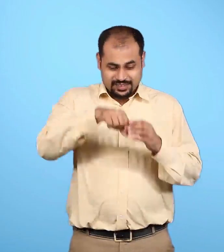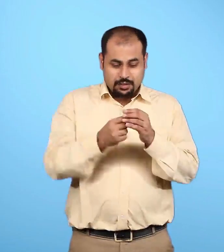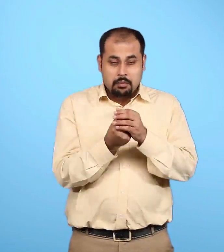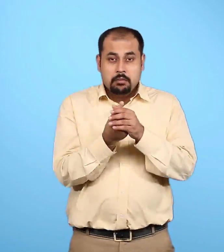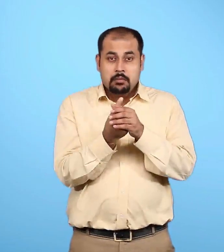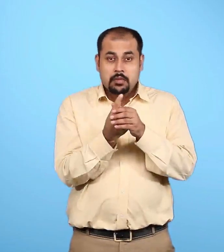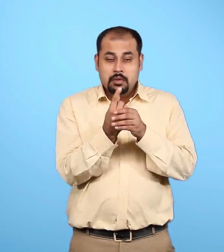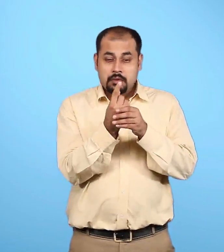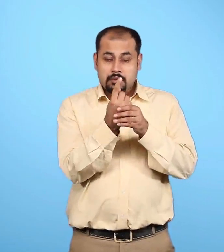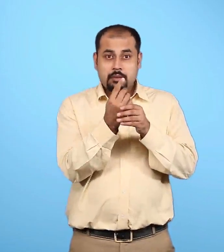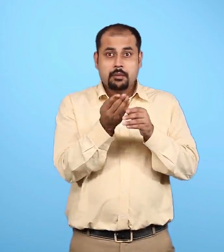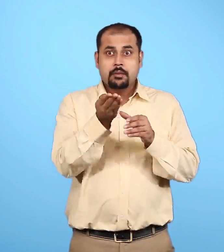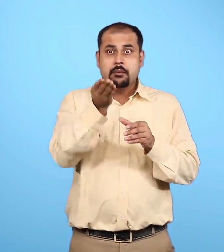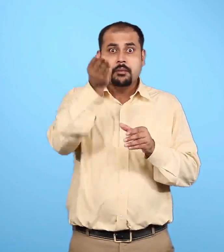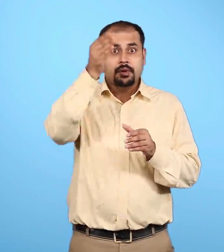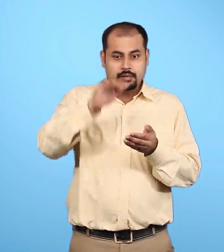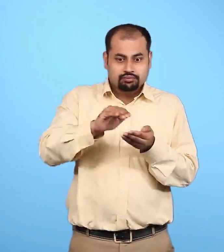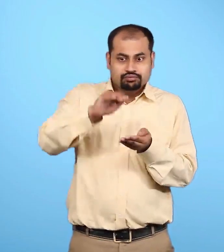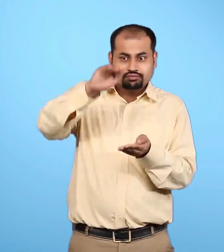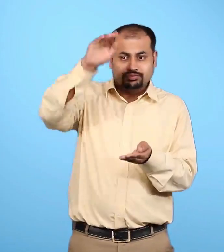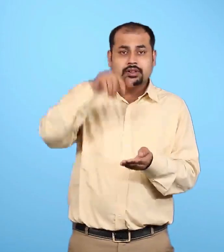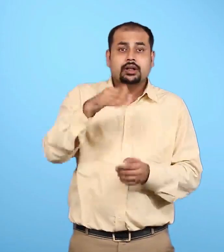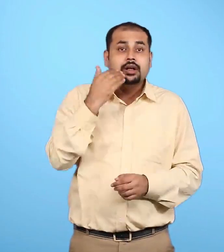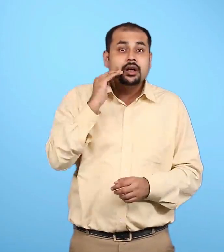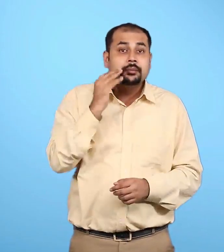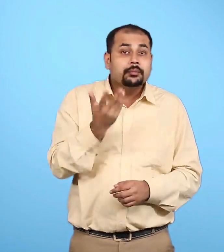Between which days did the length of the plant change the most?